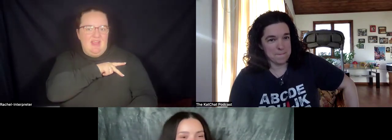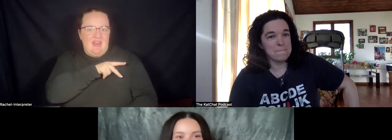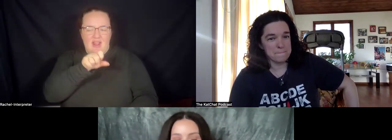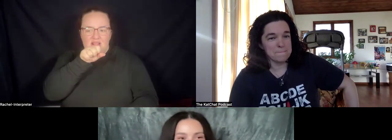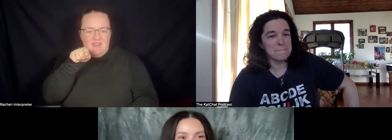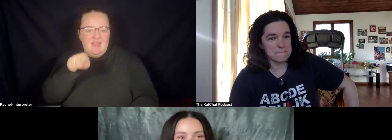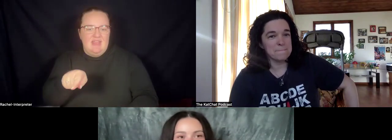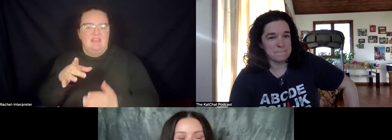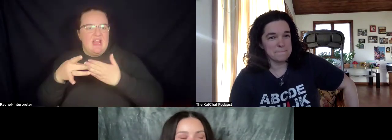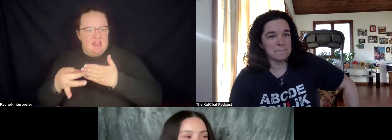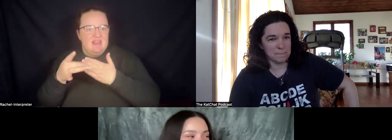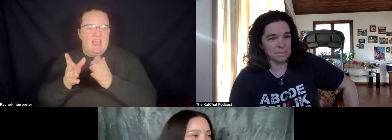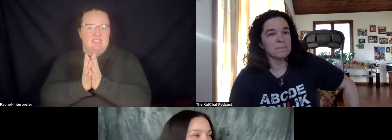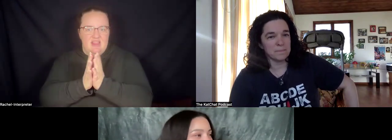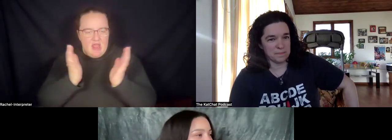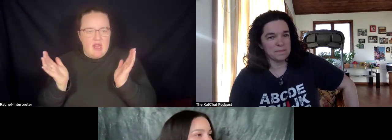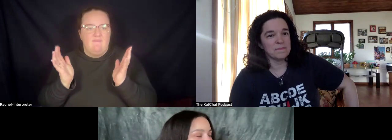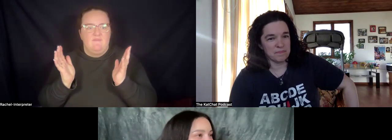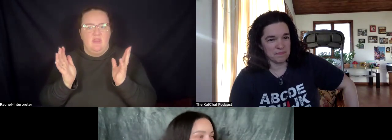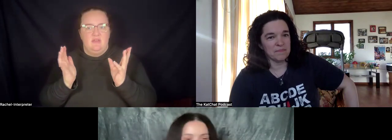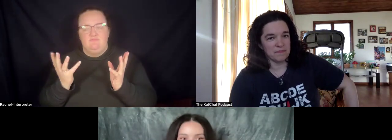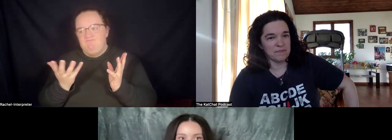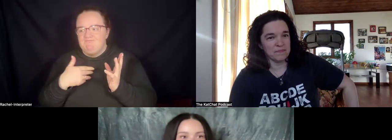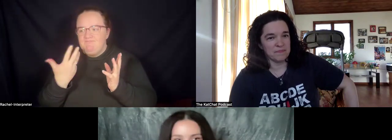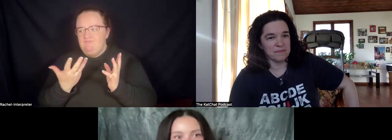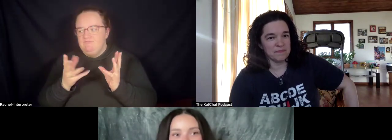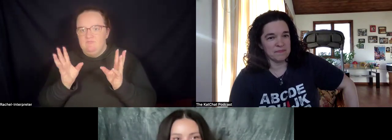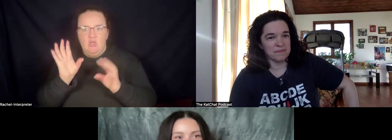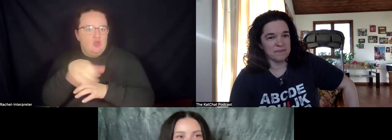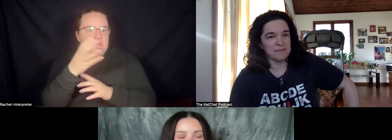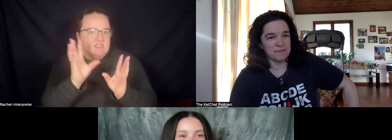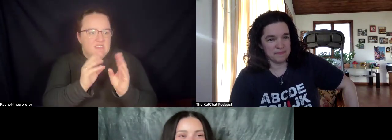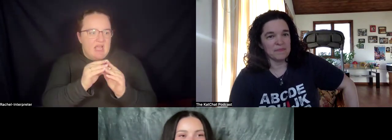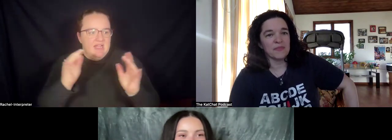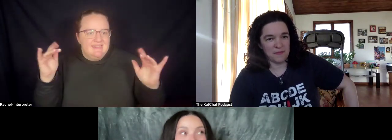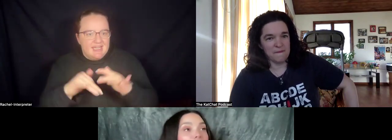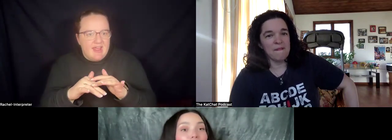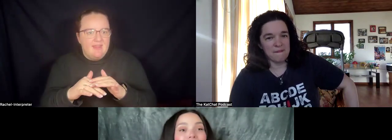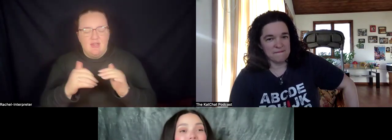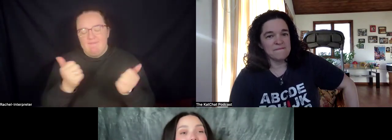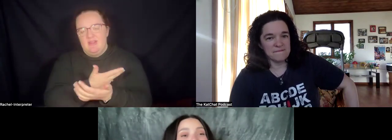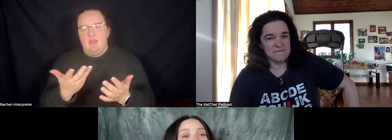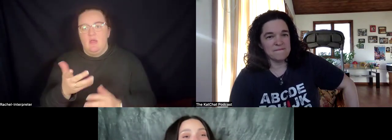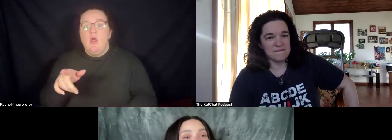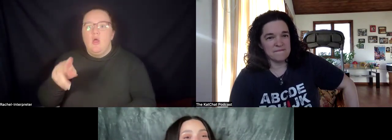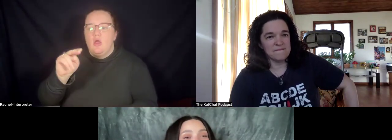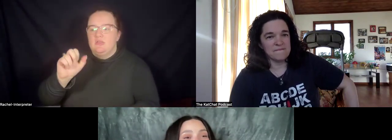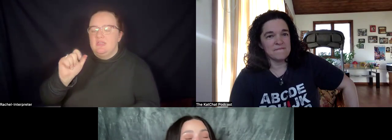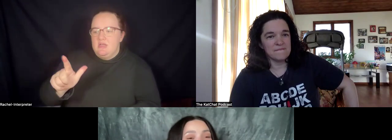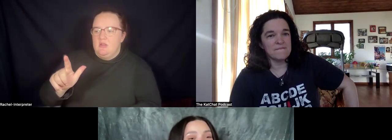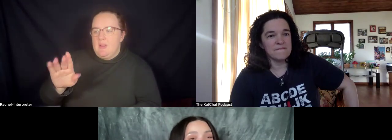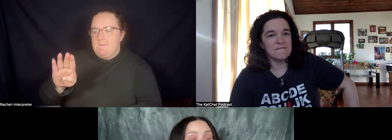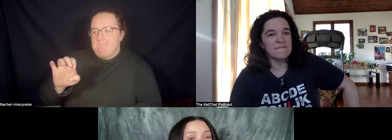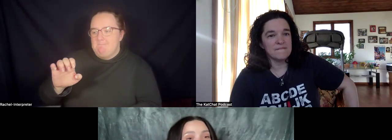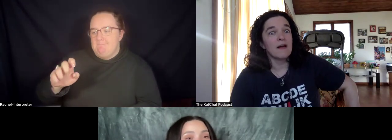him leading most of these kind of yeah, Christmas con get-togethers and everything. Oh, Neil Bledsoe as well. I'd